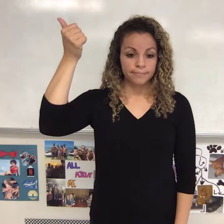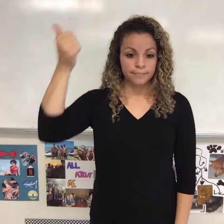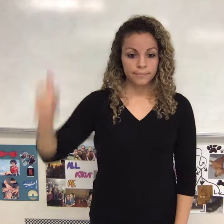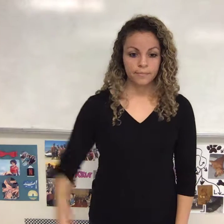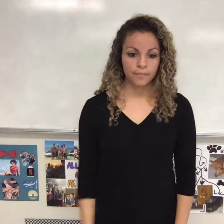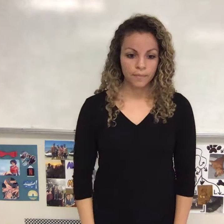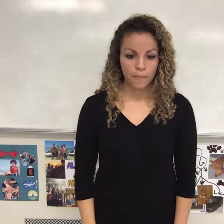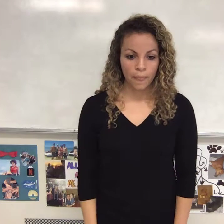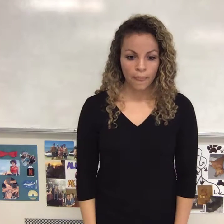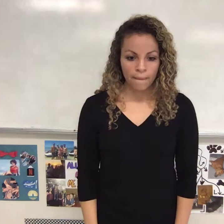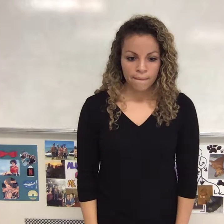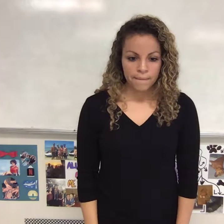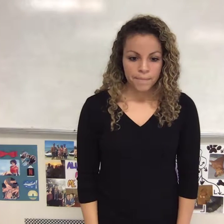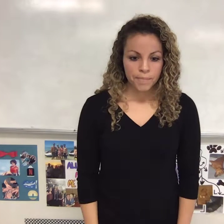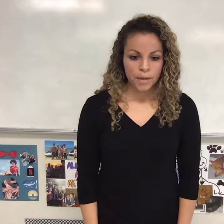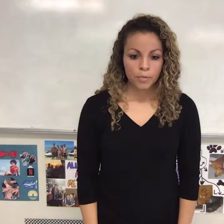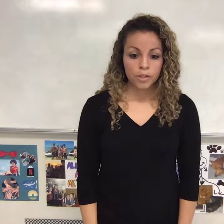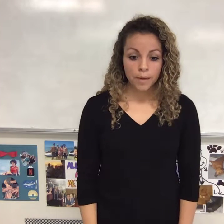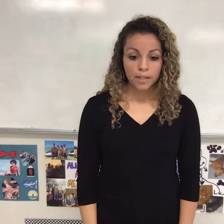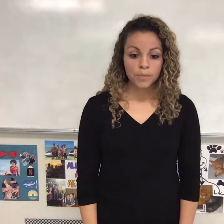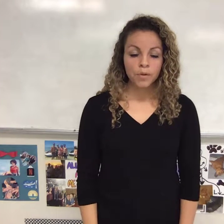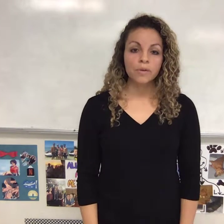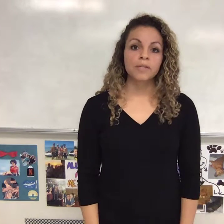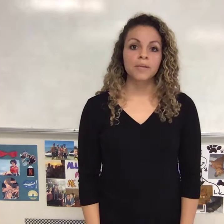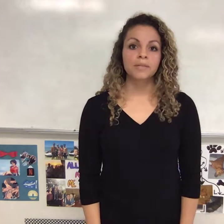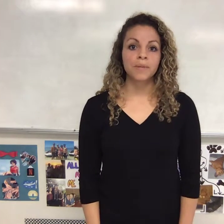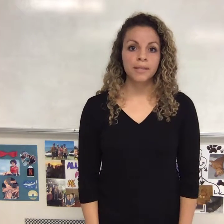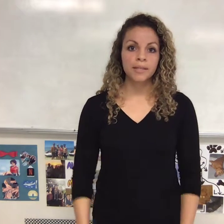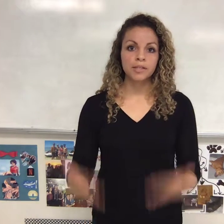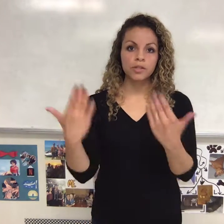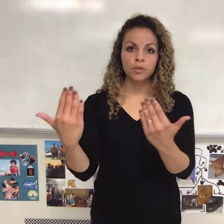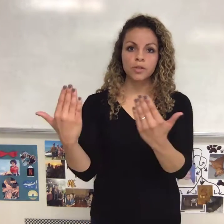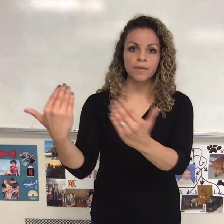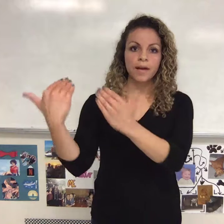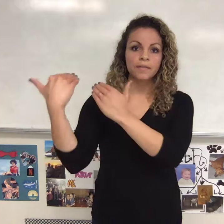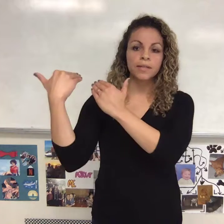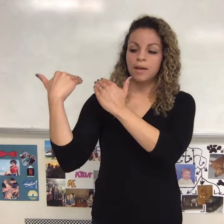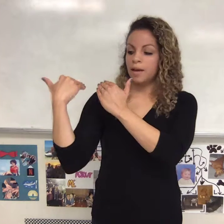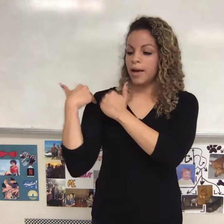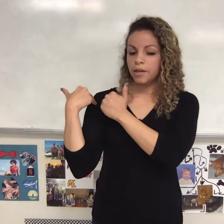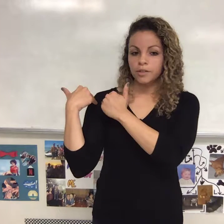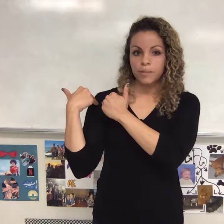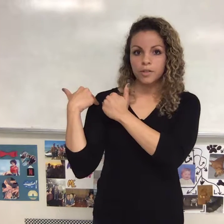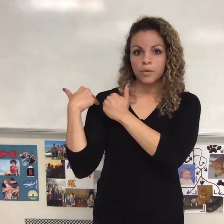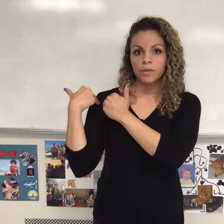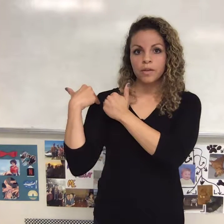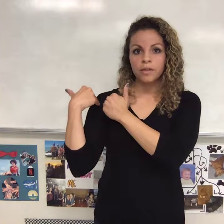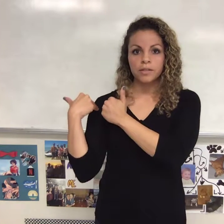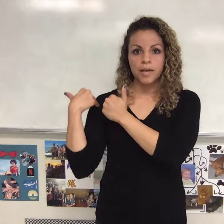Responsible or responsibility is 2 closed 5s. at your dominant shoulder, and you just kind